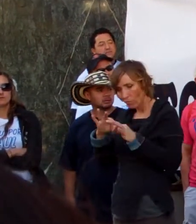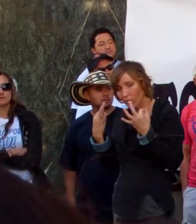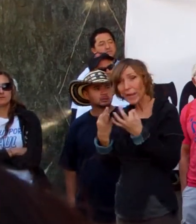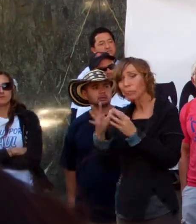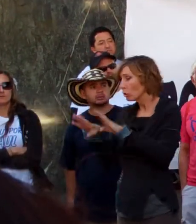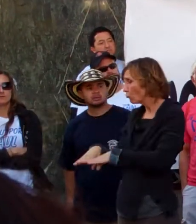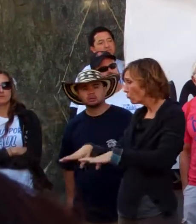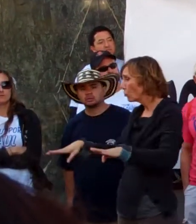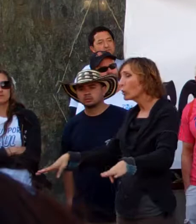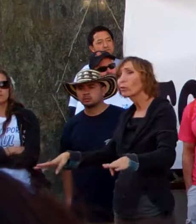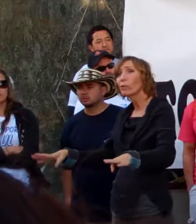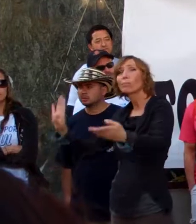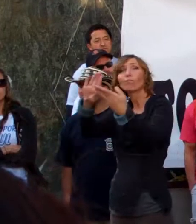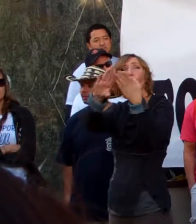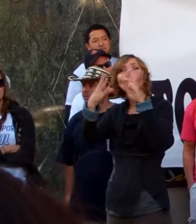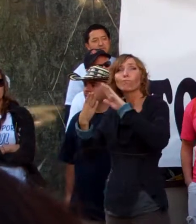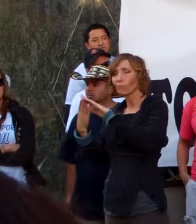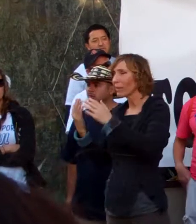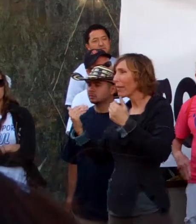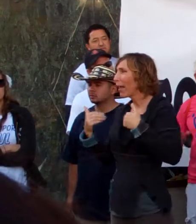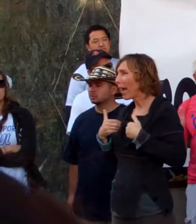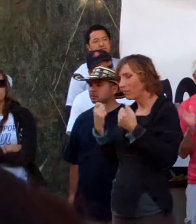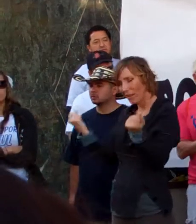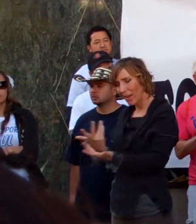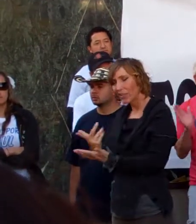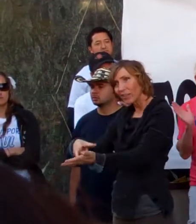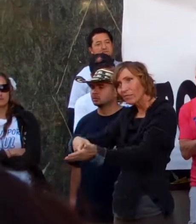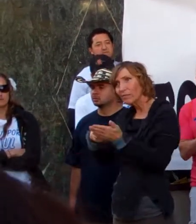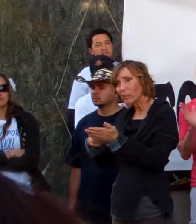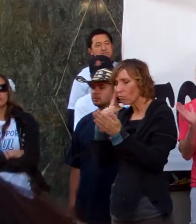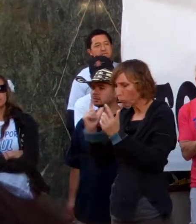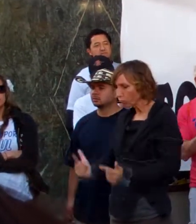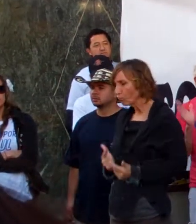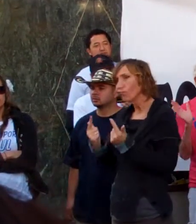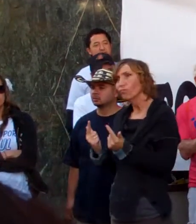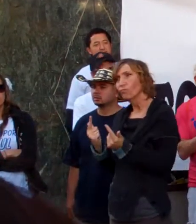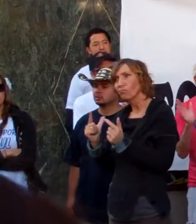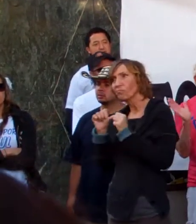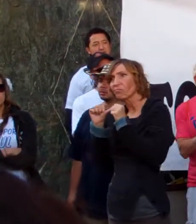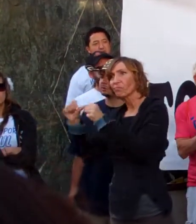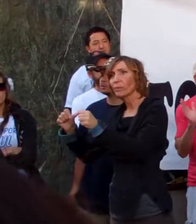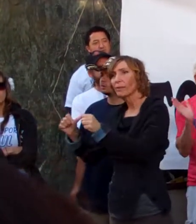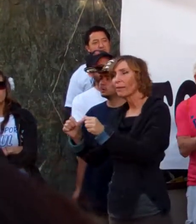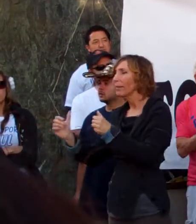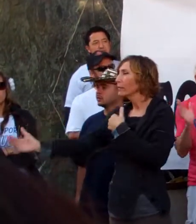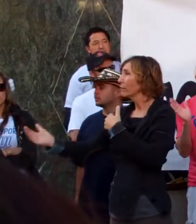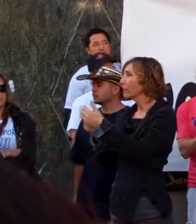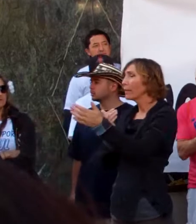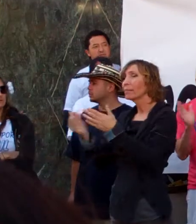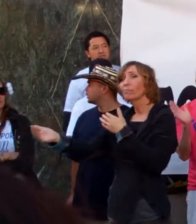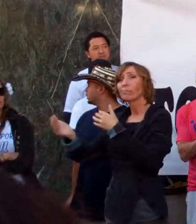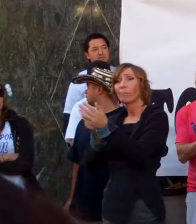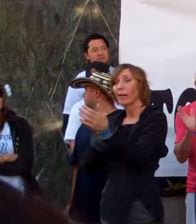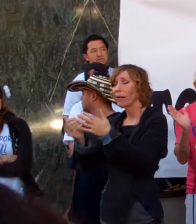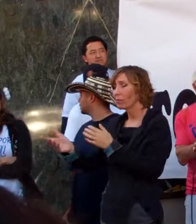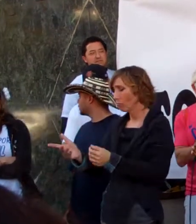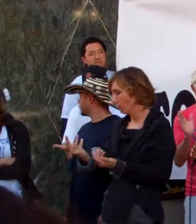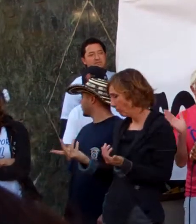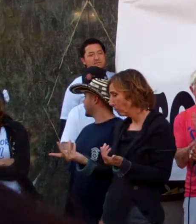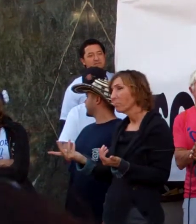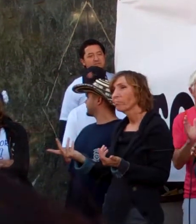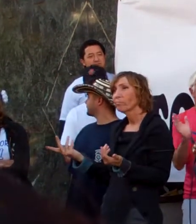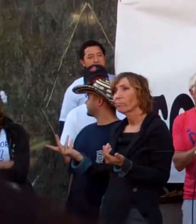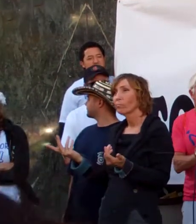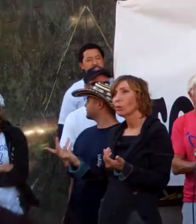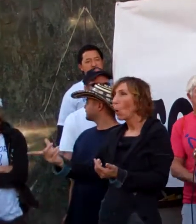our children, our communities have the resources that they need. And so it doesn't matter. It really absolutely does not